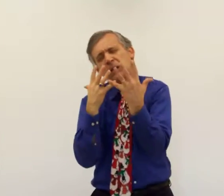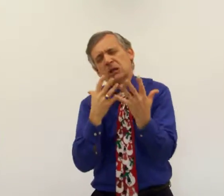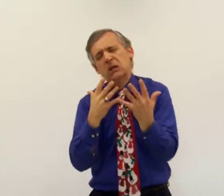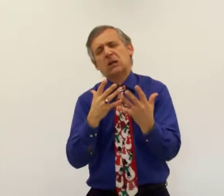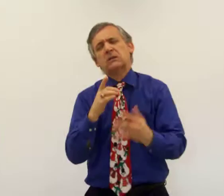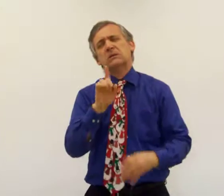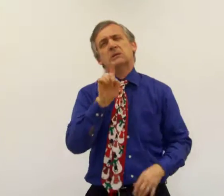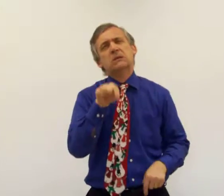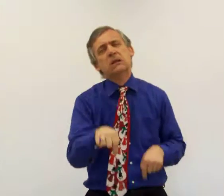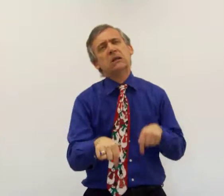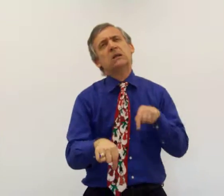sighing,